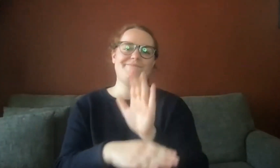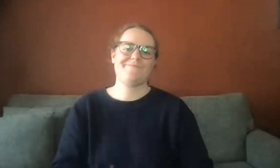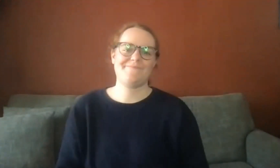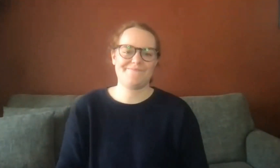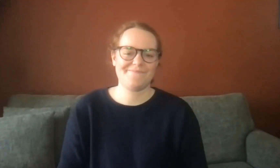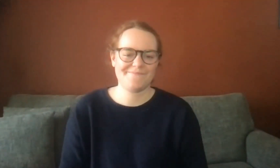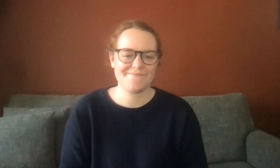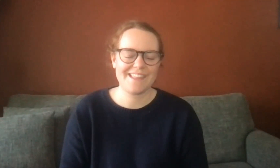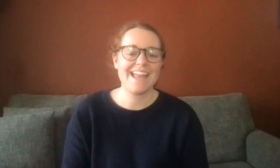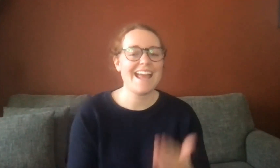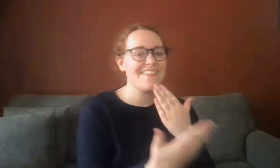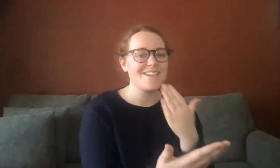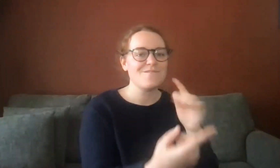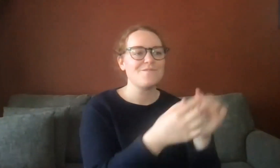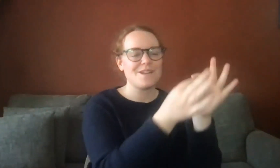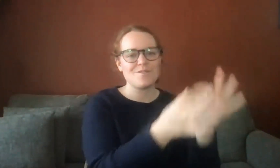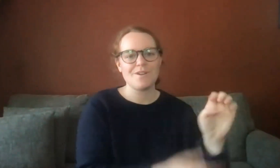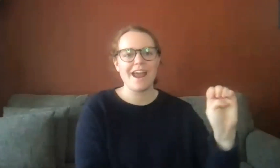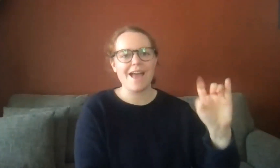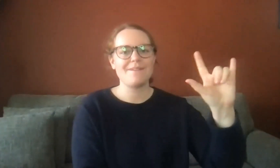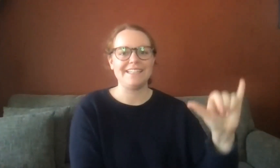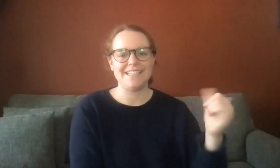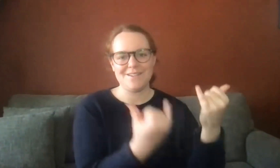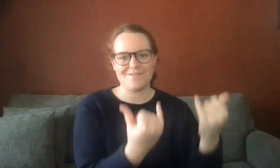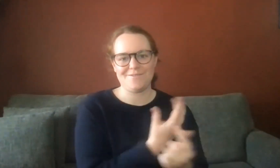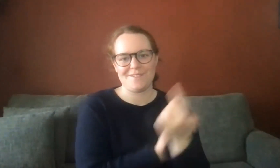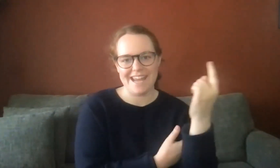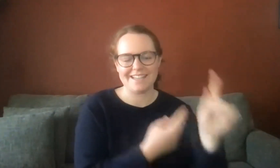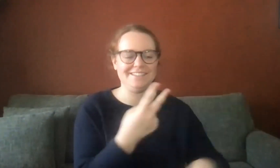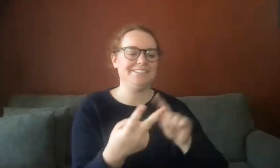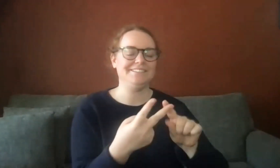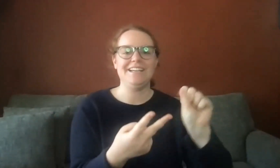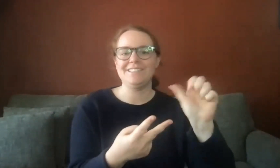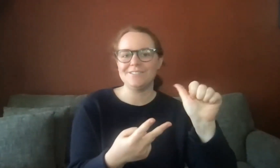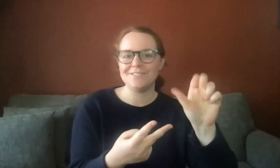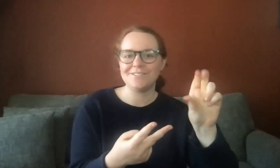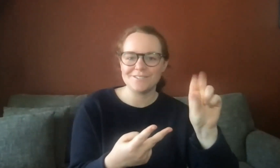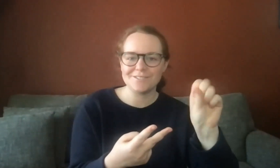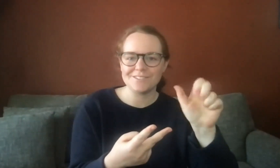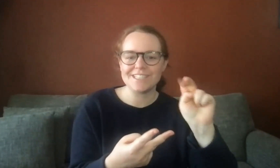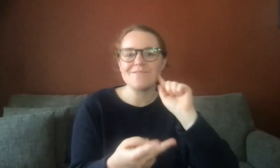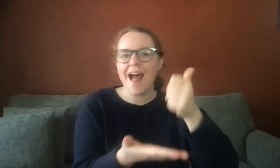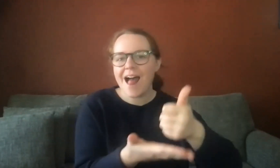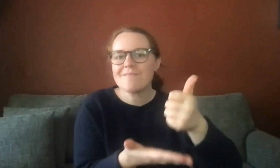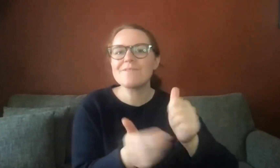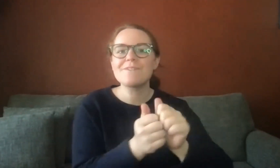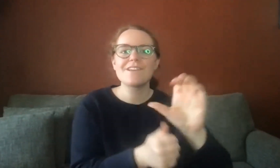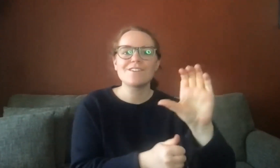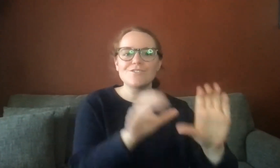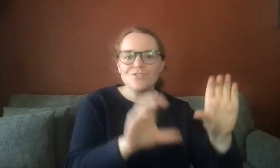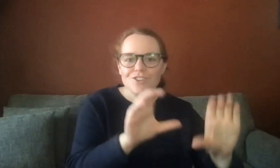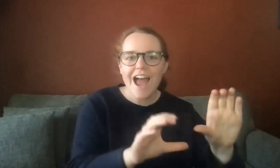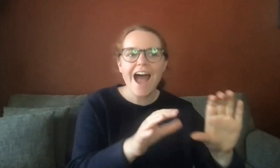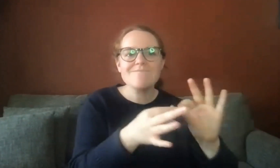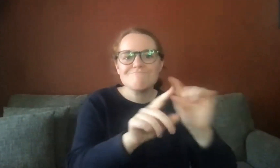And thanks very much to our interpreter, Emily, today, and Susan for helping and navigating the chat and answering questions.